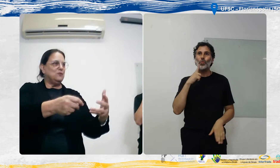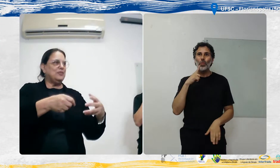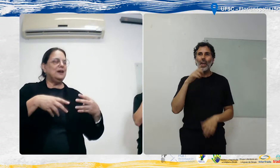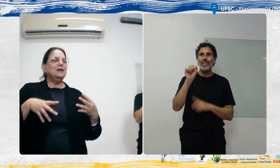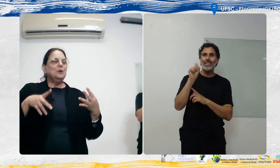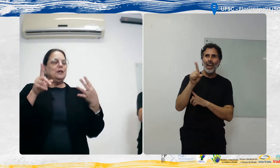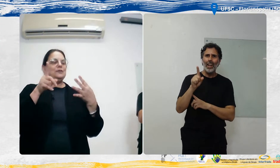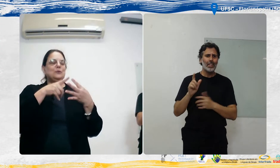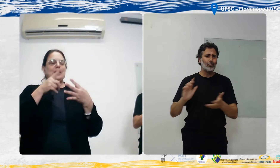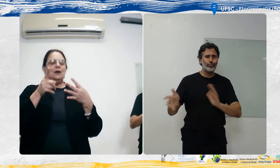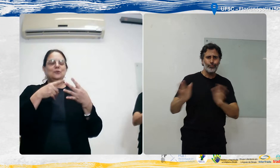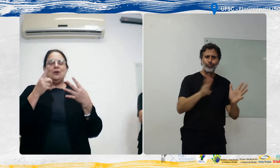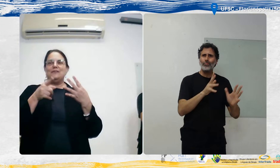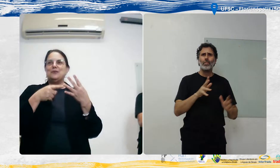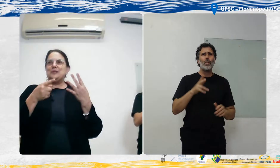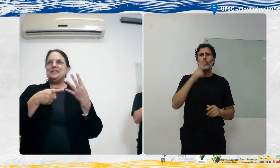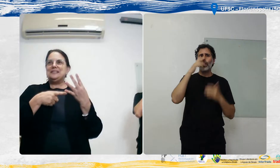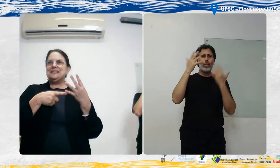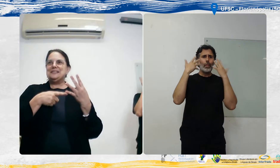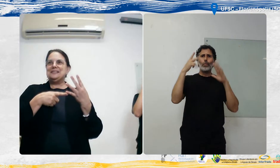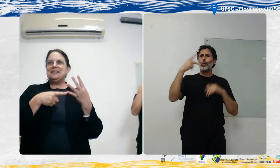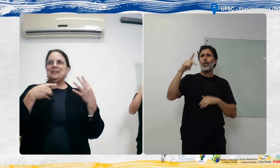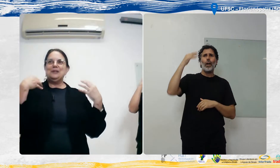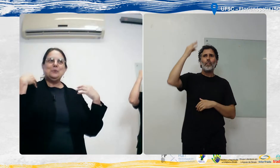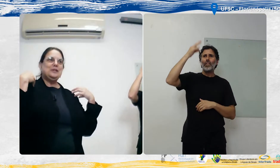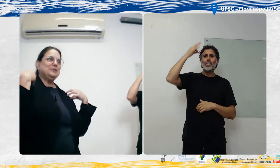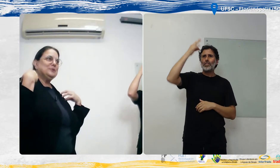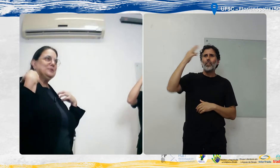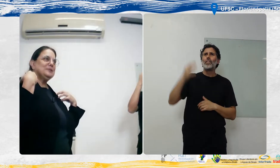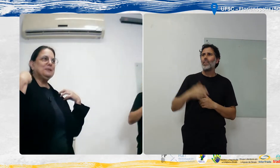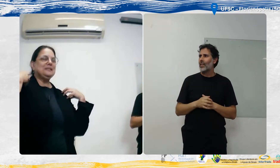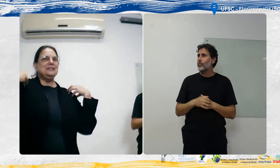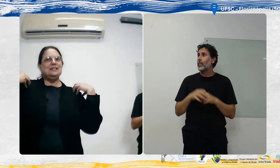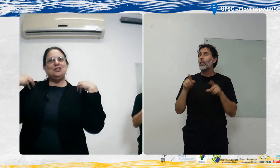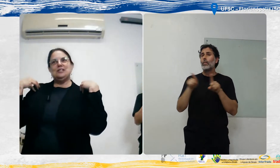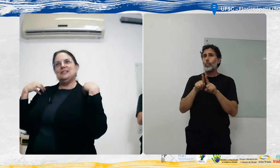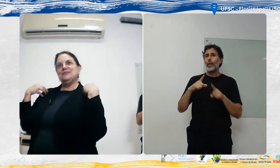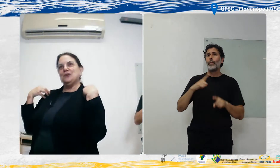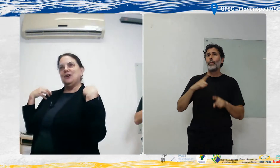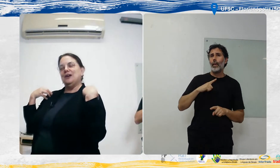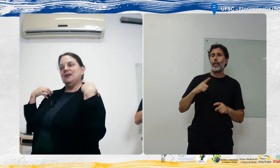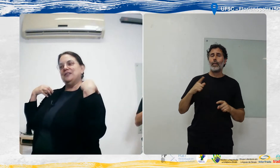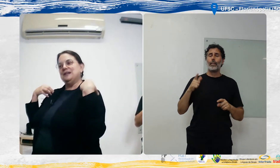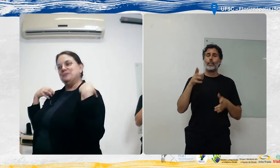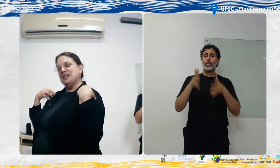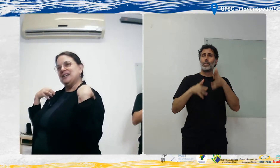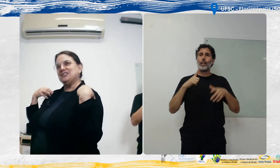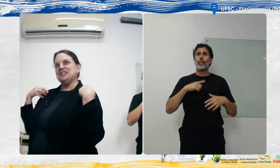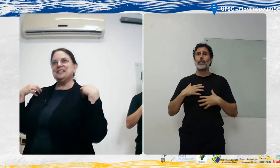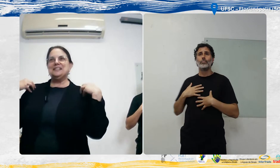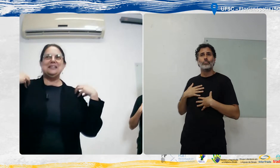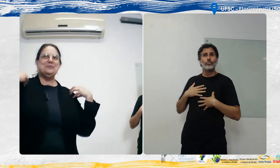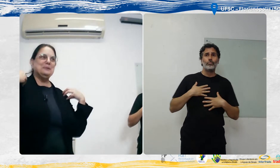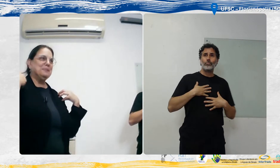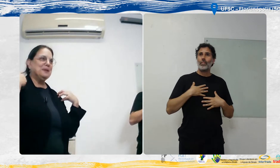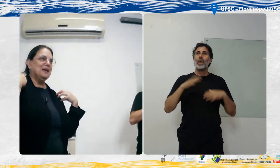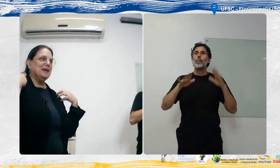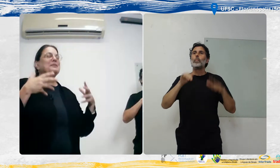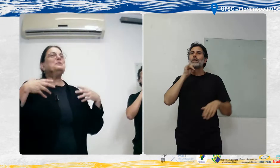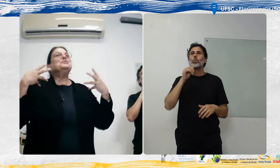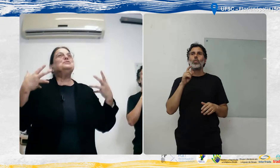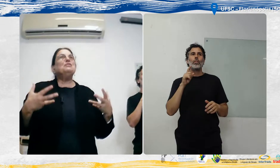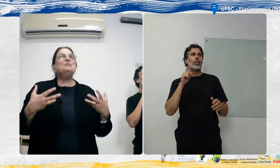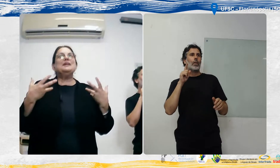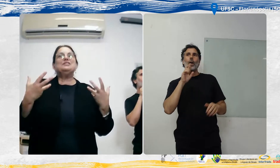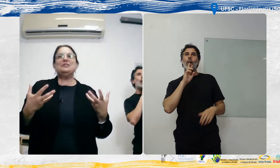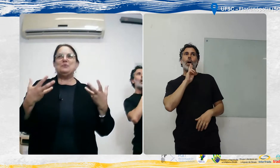move with that. We also count off our reasons. We use position for the objection and the reply.